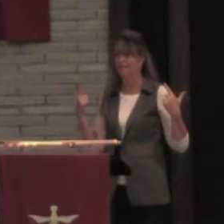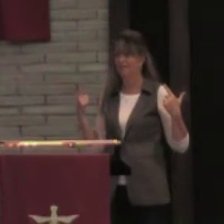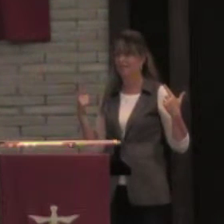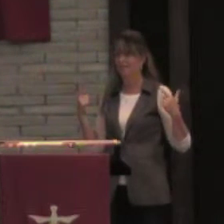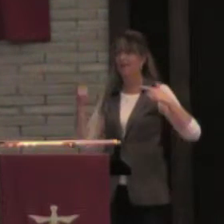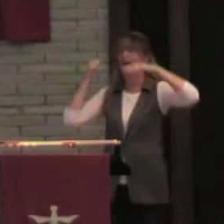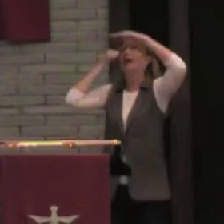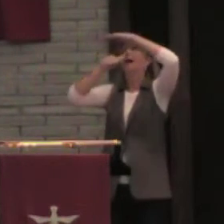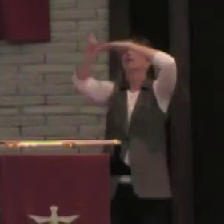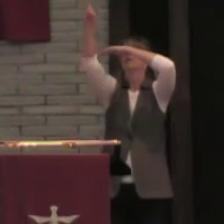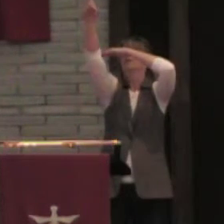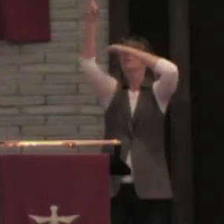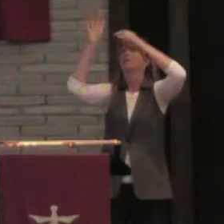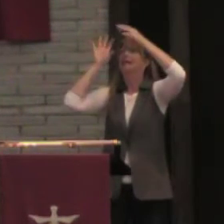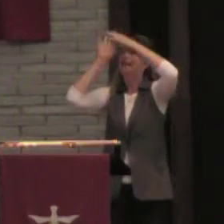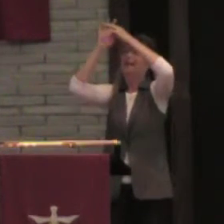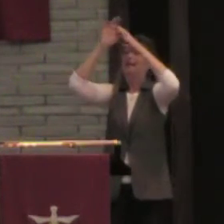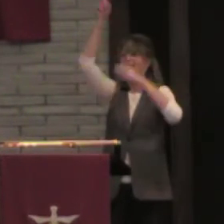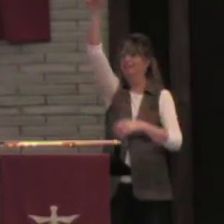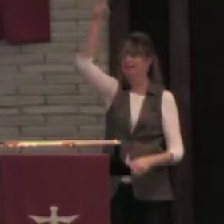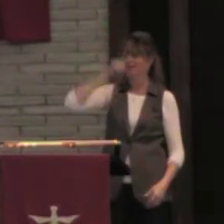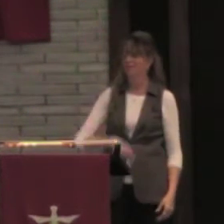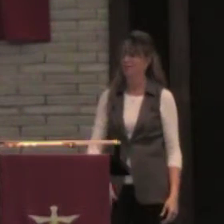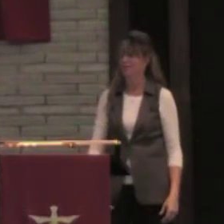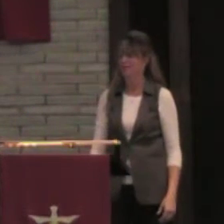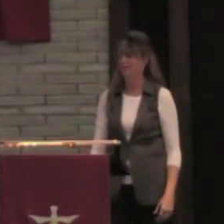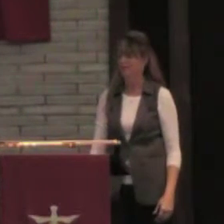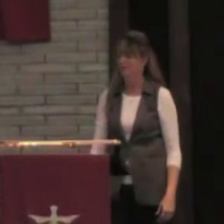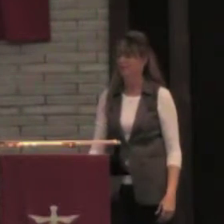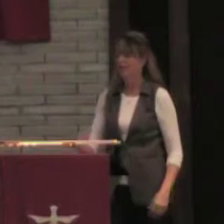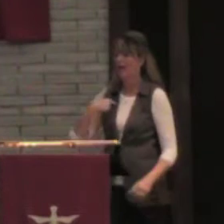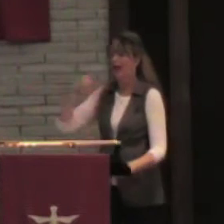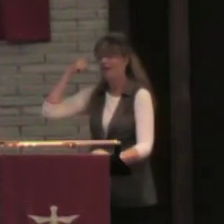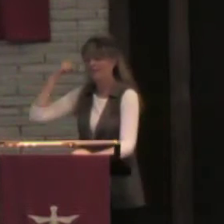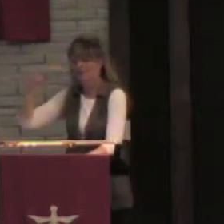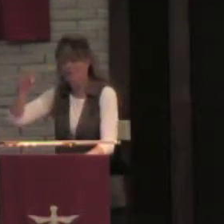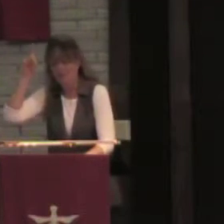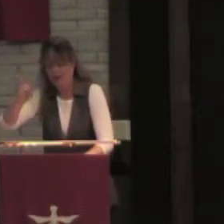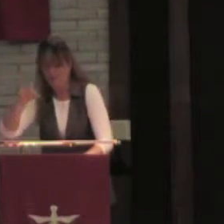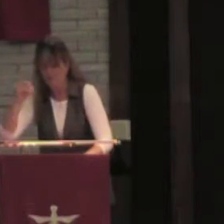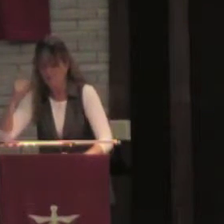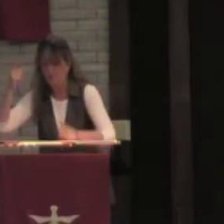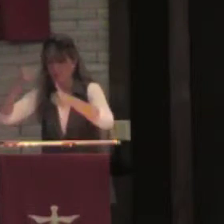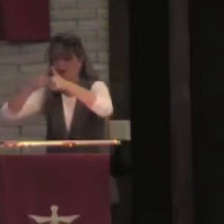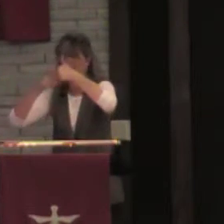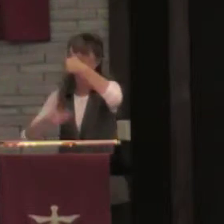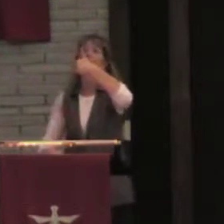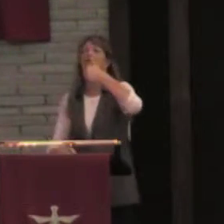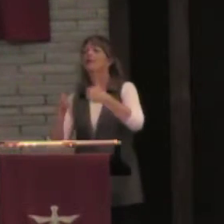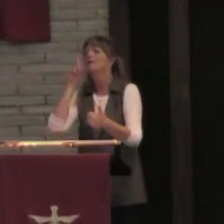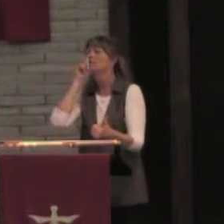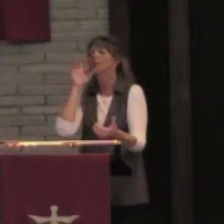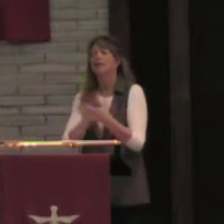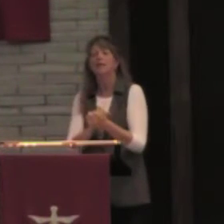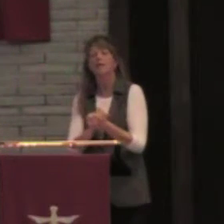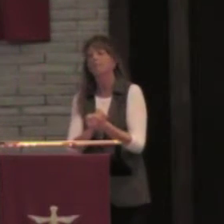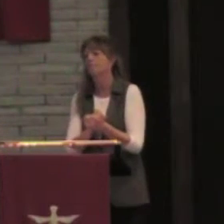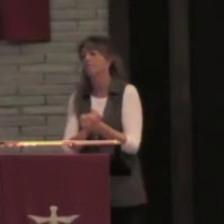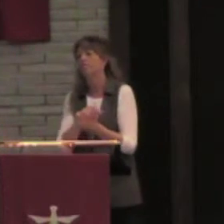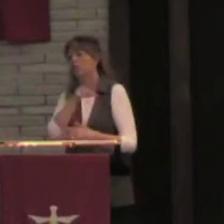Enjoy this life under Him, but connect with Him and a relationship with Him. I think you have to